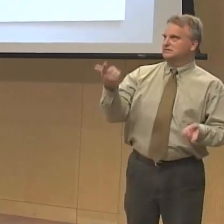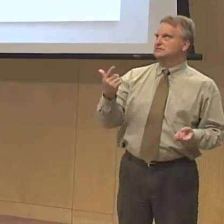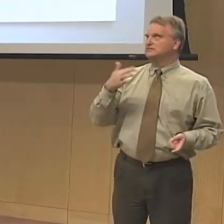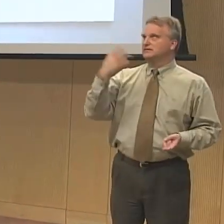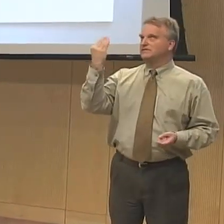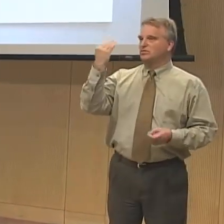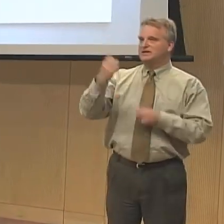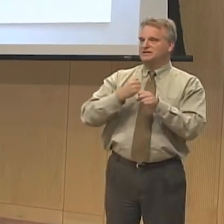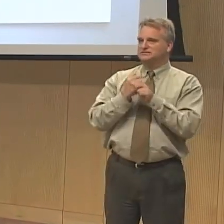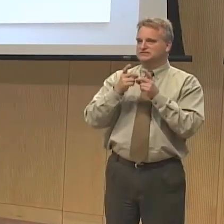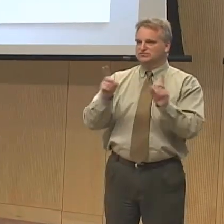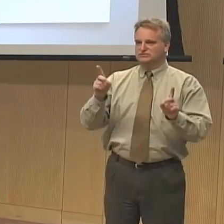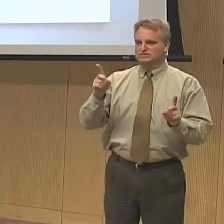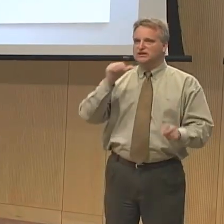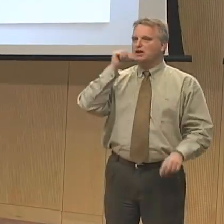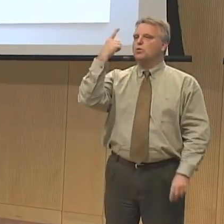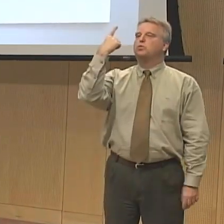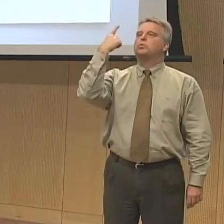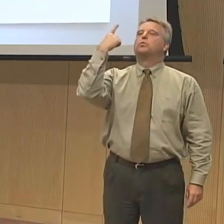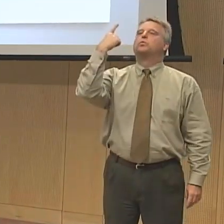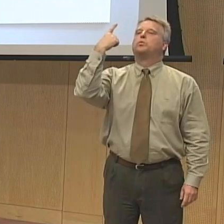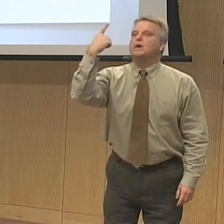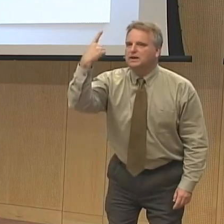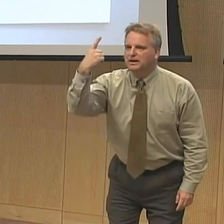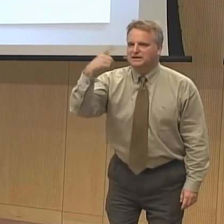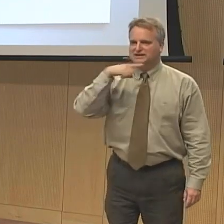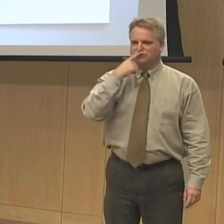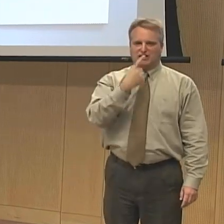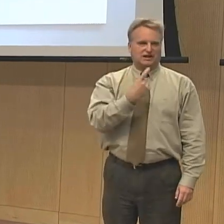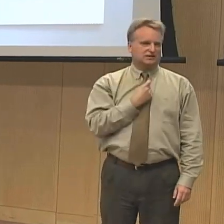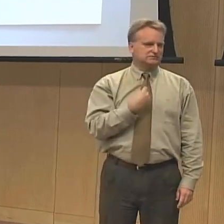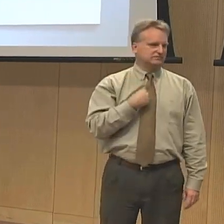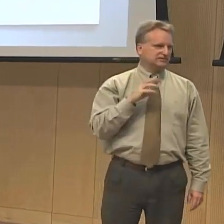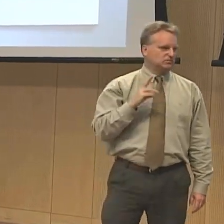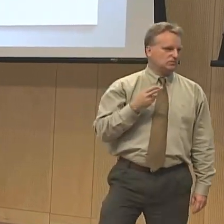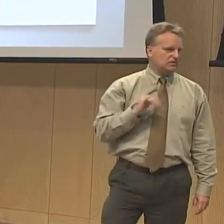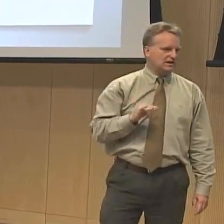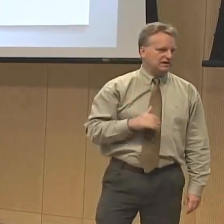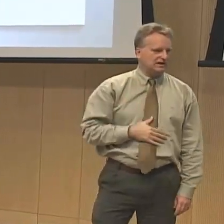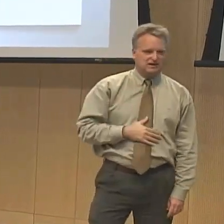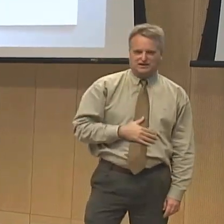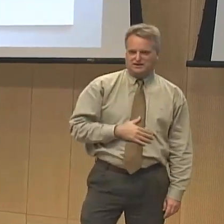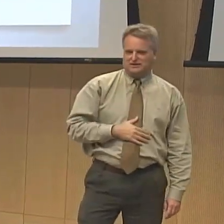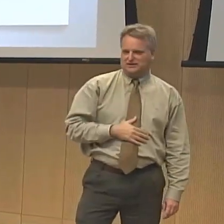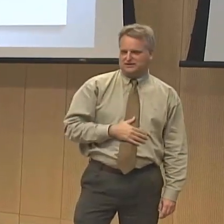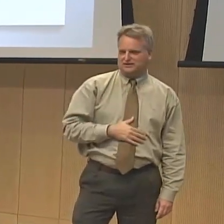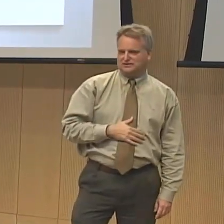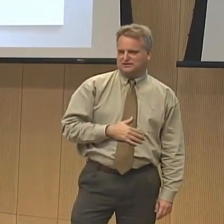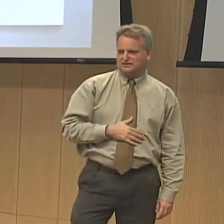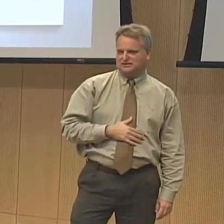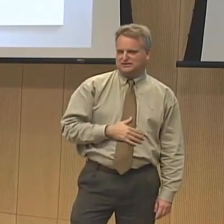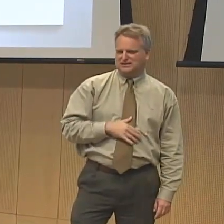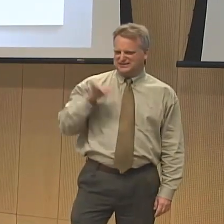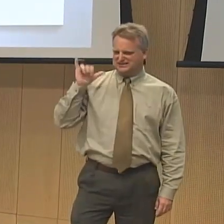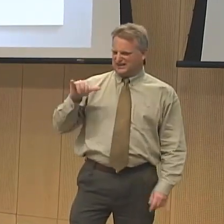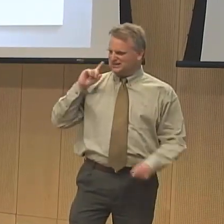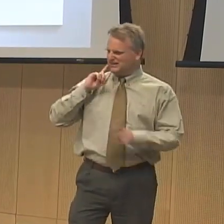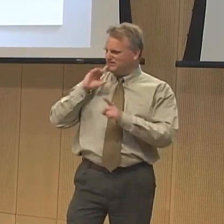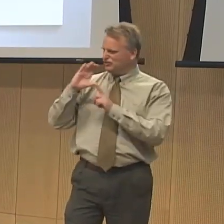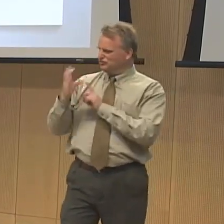And it's been 14 years since I've gotten divorced, and not one hearing person has ever asked me why I got divorced. Is